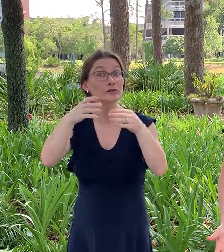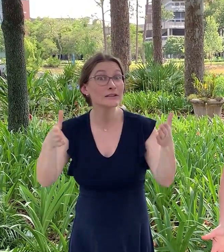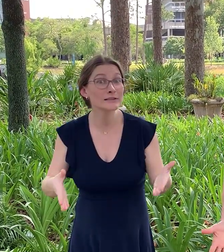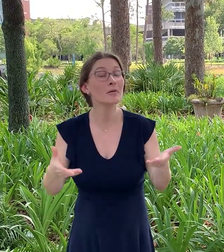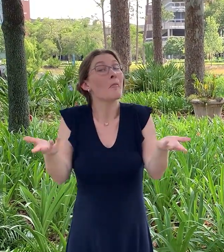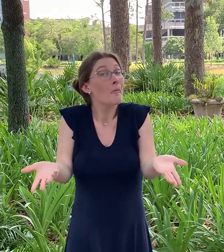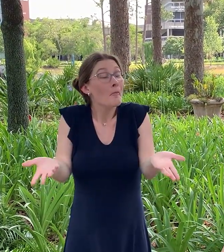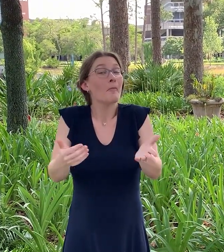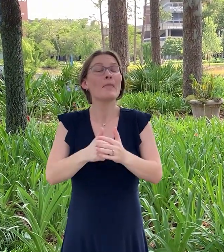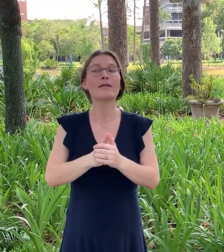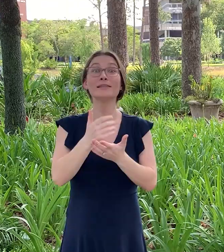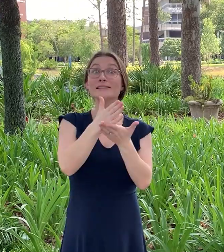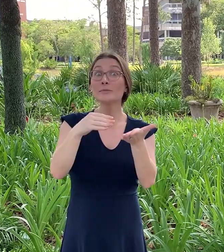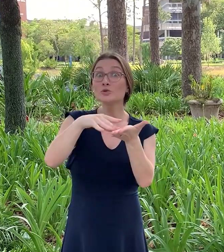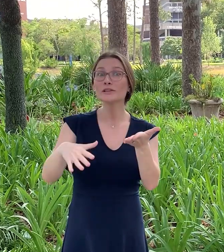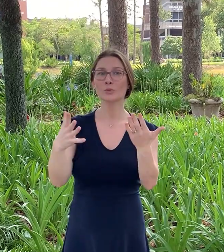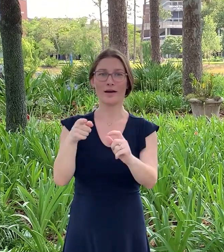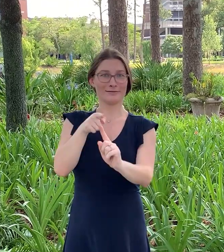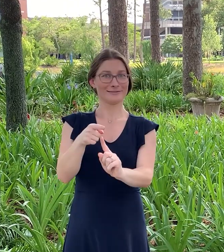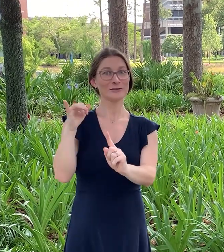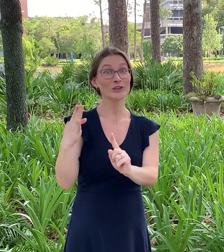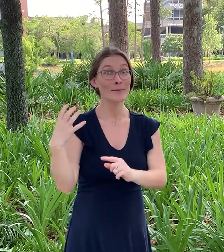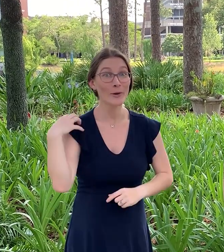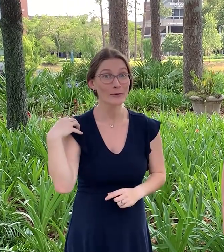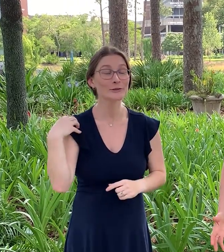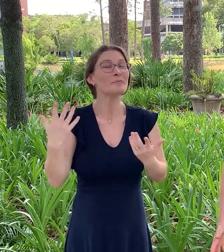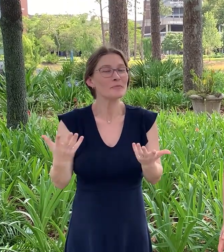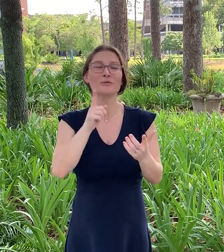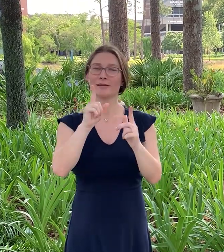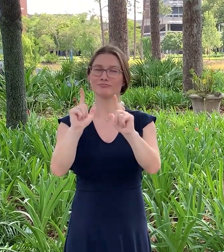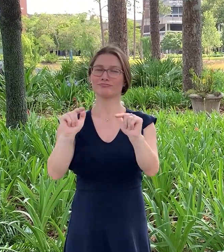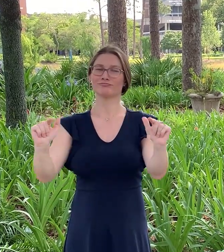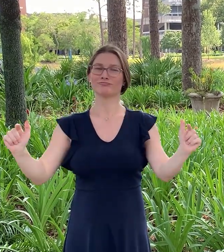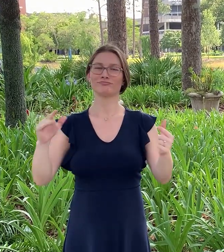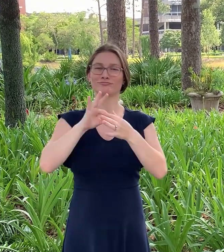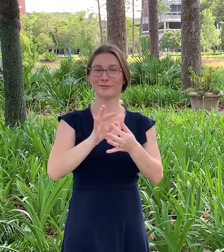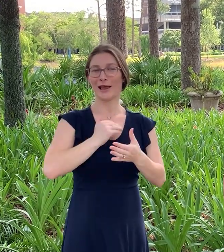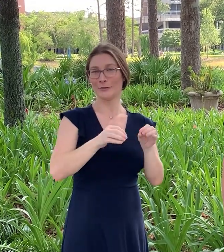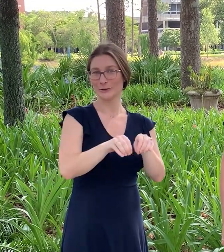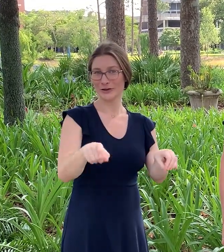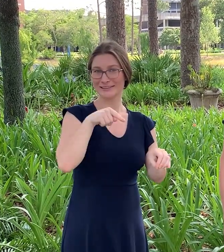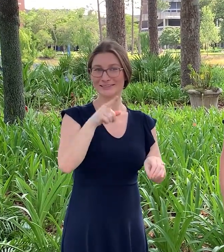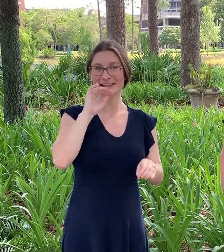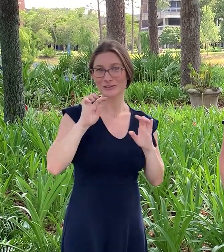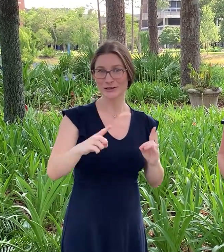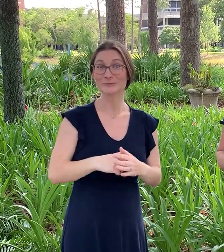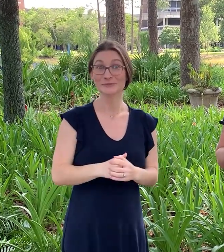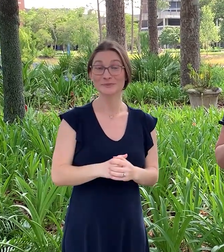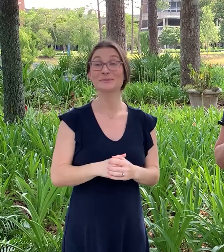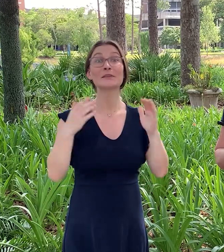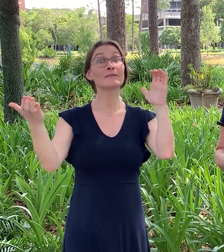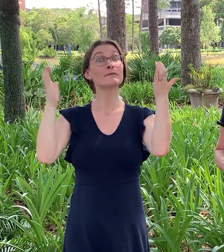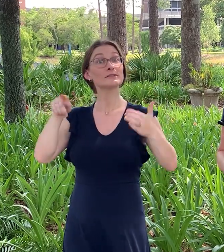Some people even opt to be job coaches. So there's a lot of variety of what you can do with a degree in deaf education. Whereas, what would you